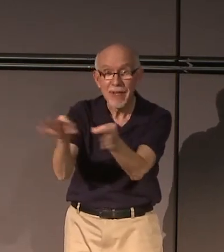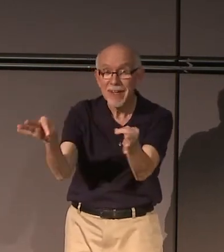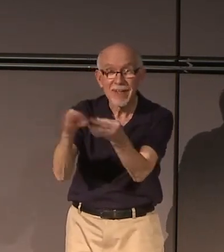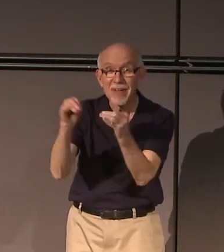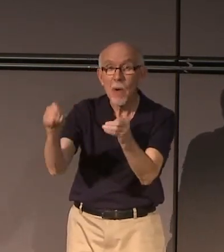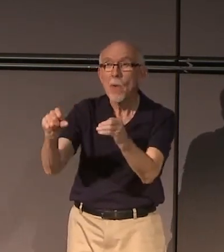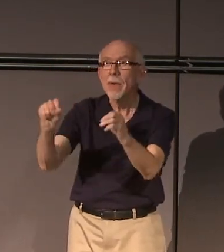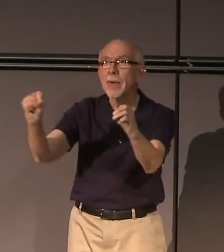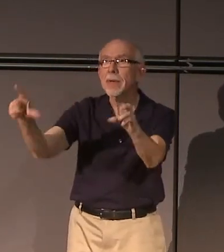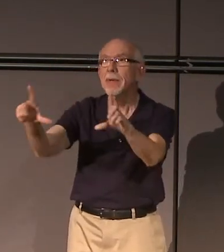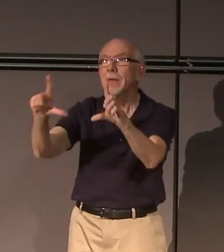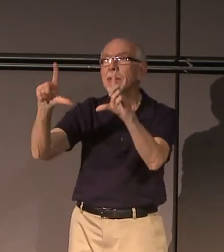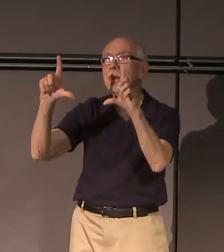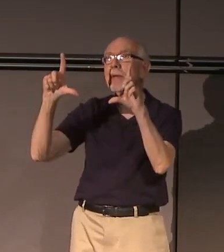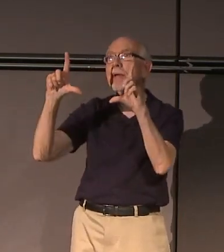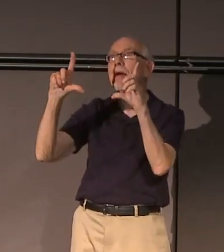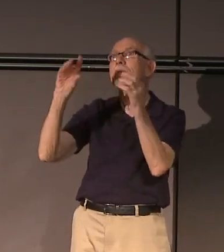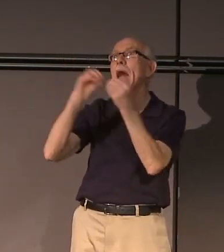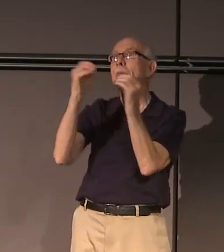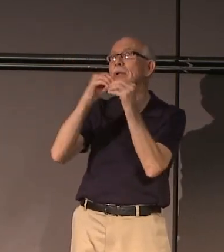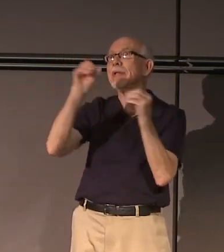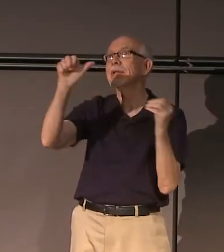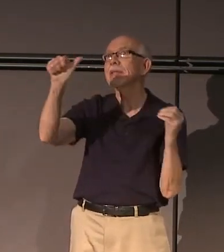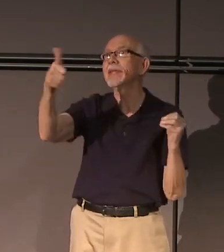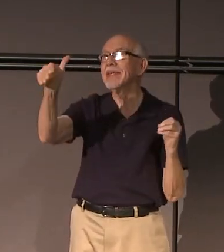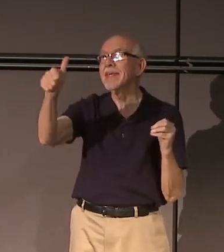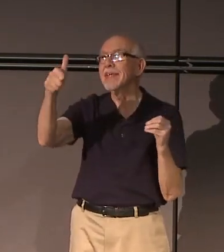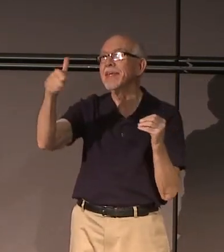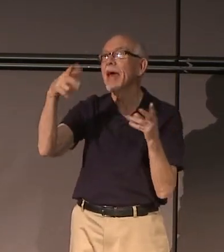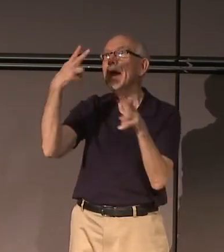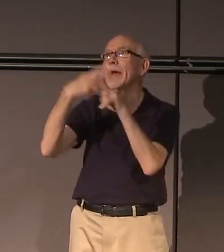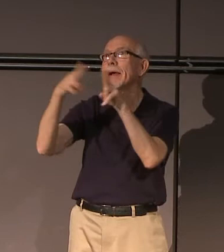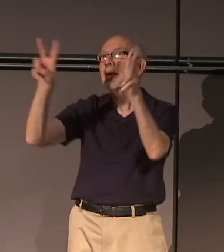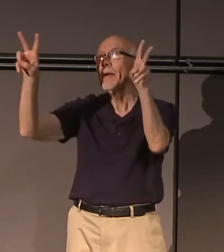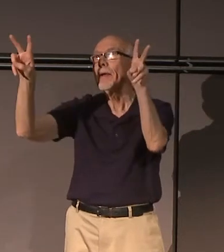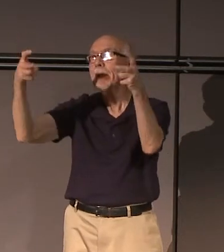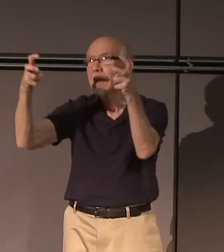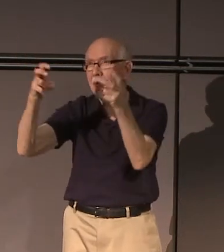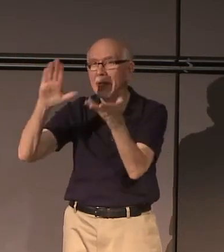Of course, there wasn't no captioning in those days. They'd start with number 10.